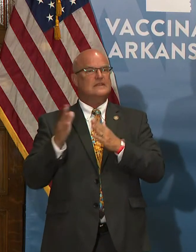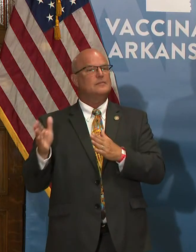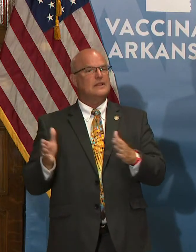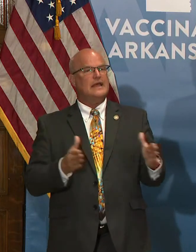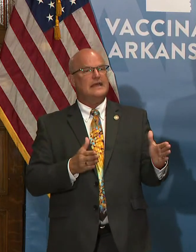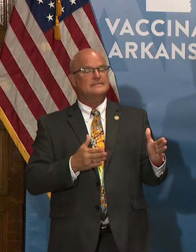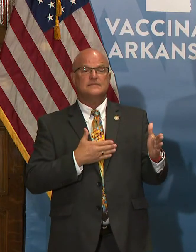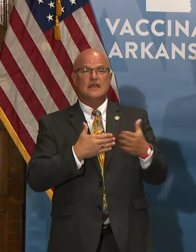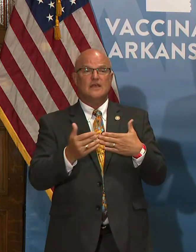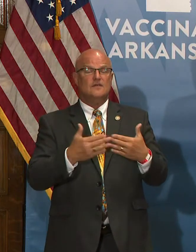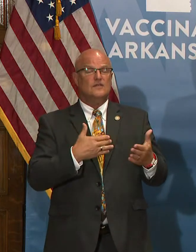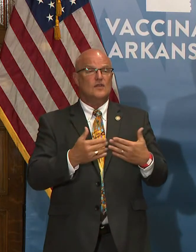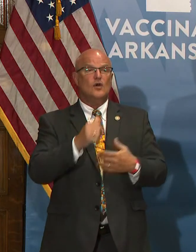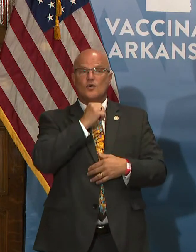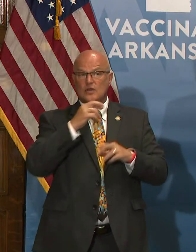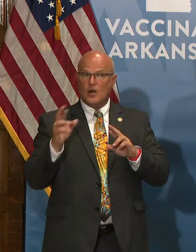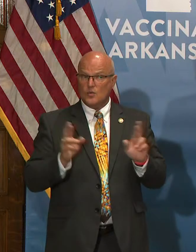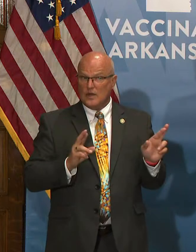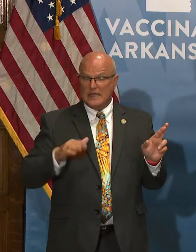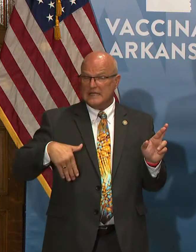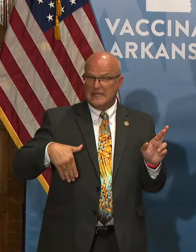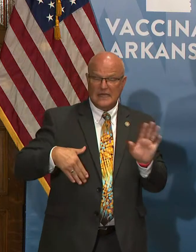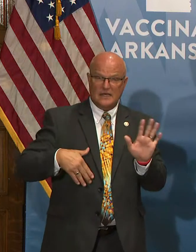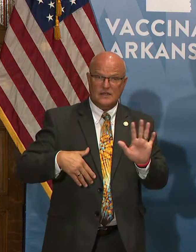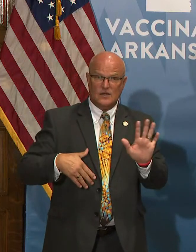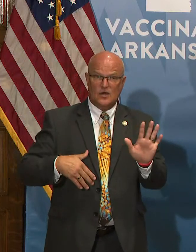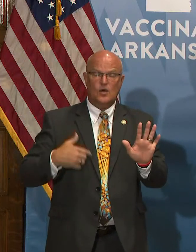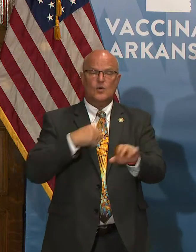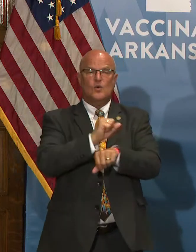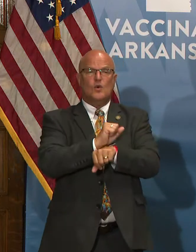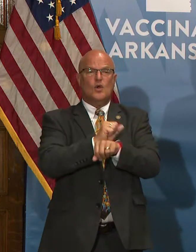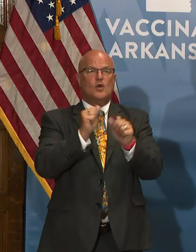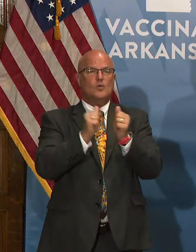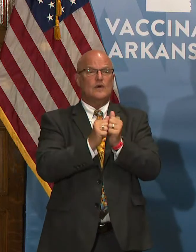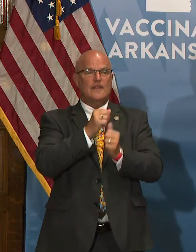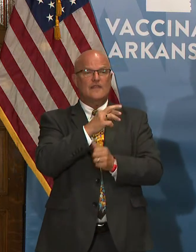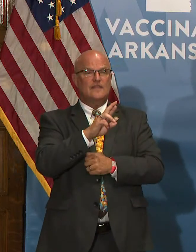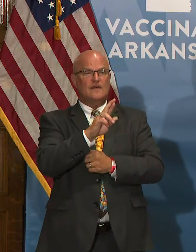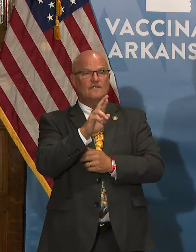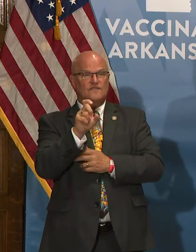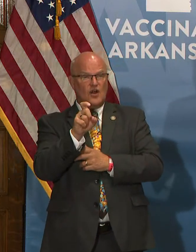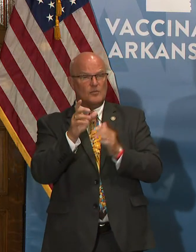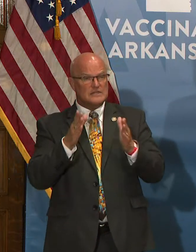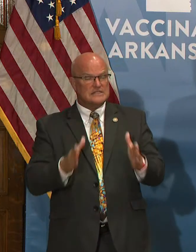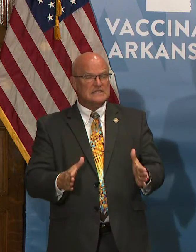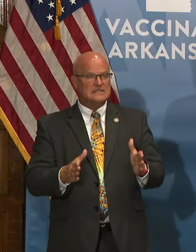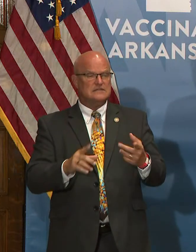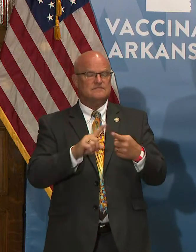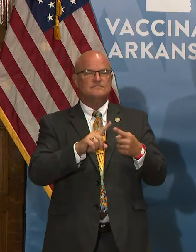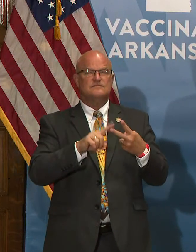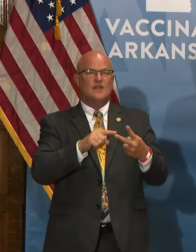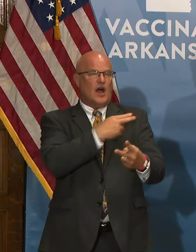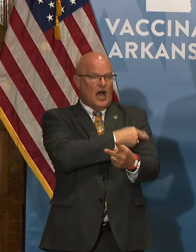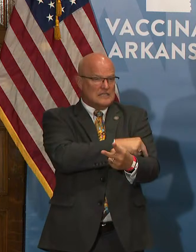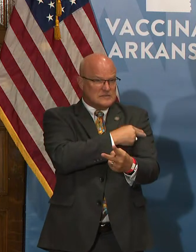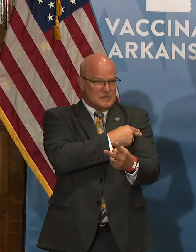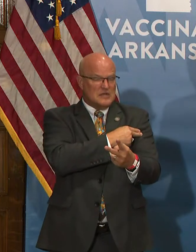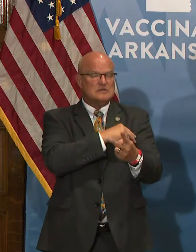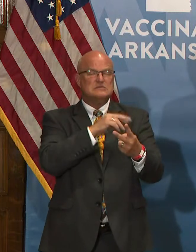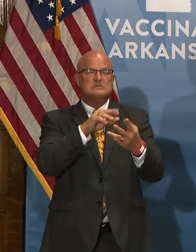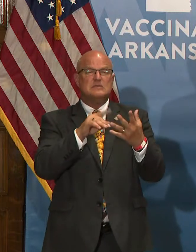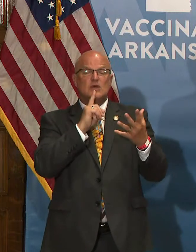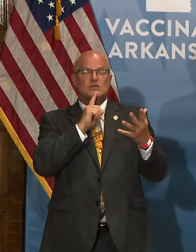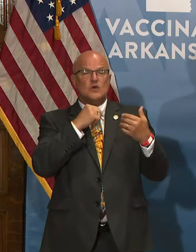strategy, even though we're not ready to do that yet. We're working with our pharmacists, our hospitals, and making sure that we will have